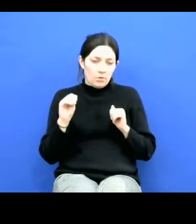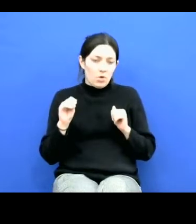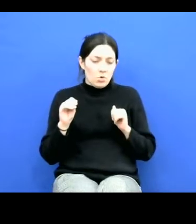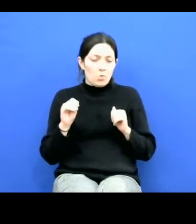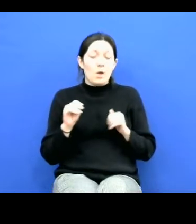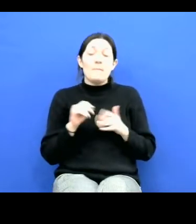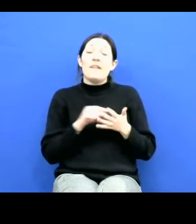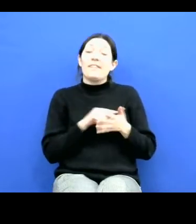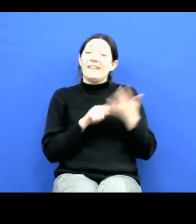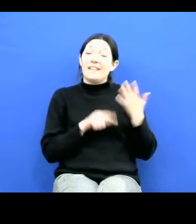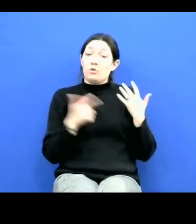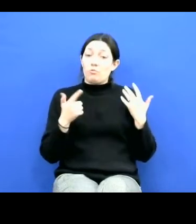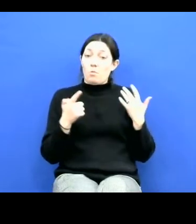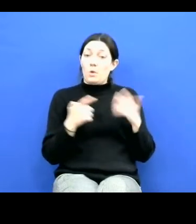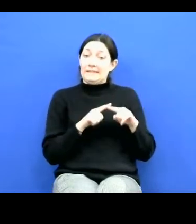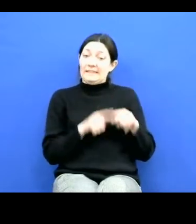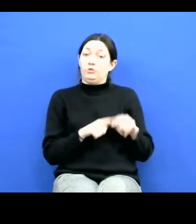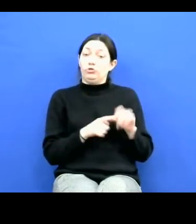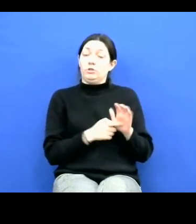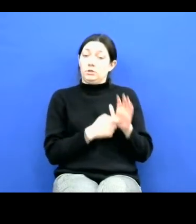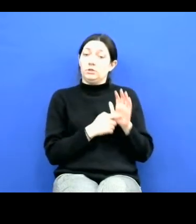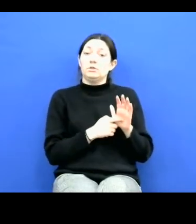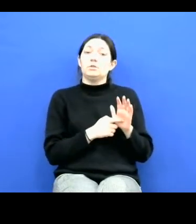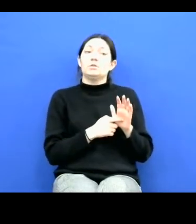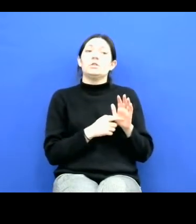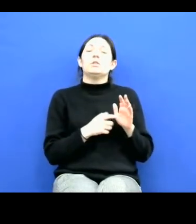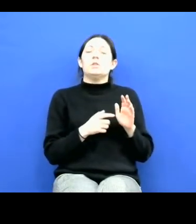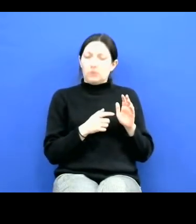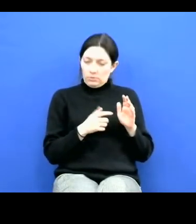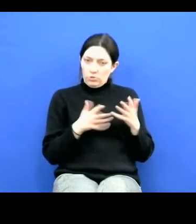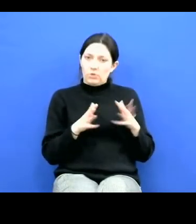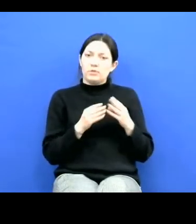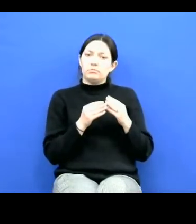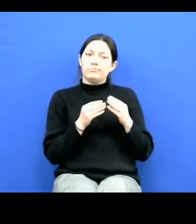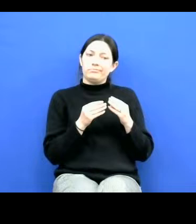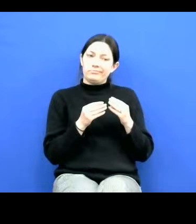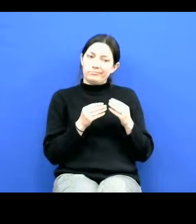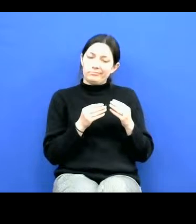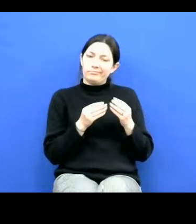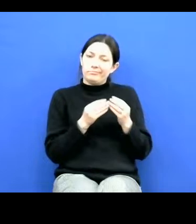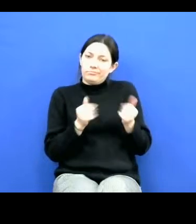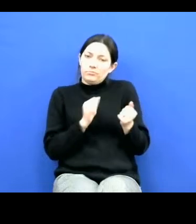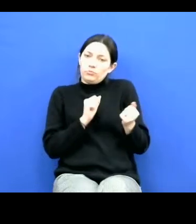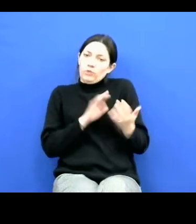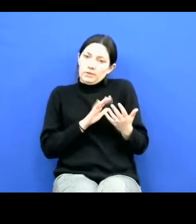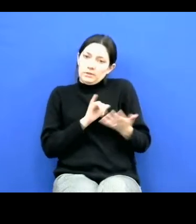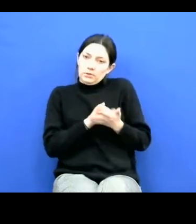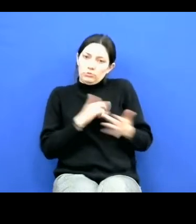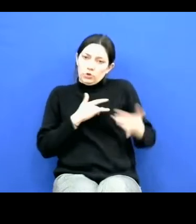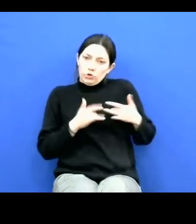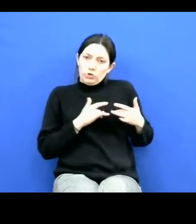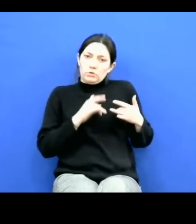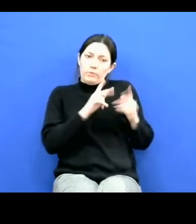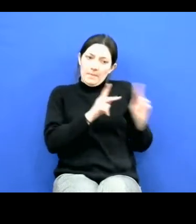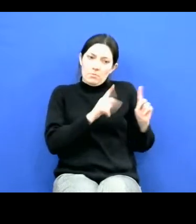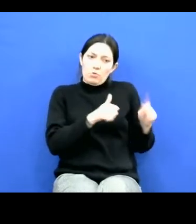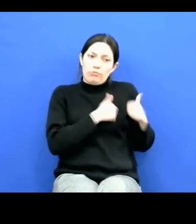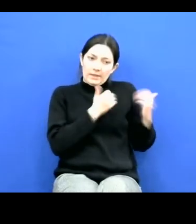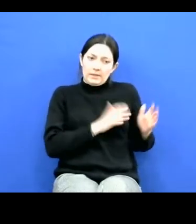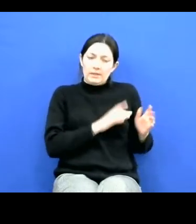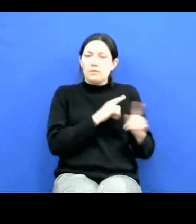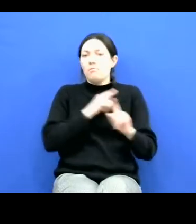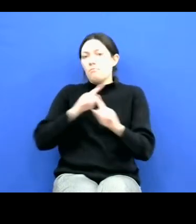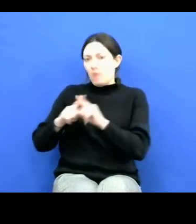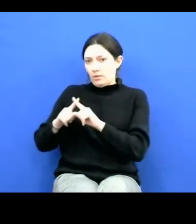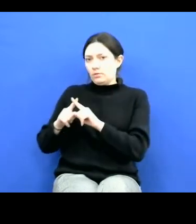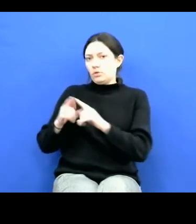But they do address the concerns that were brought forward by the residents, as well as concerns brought forward